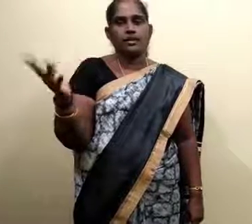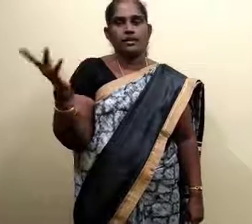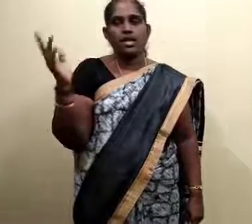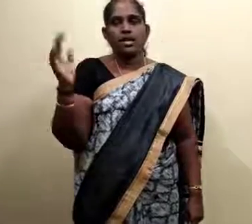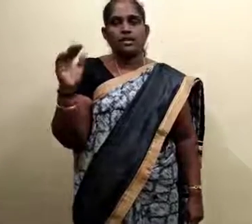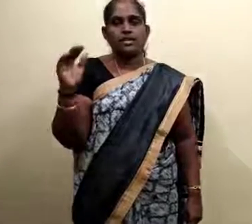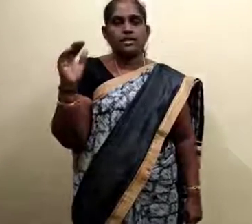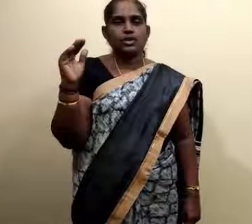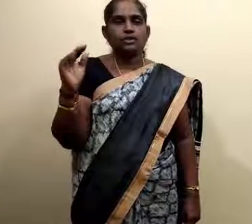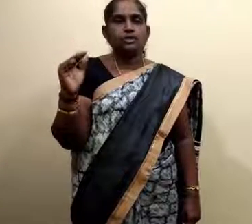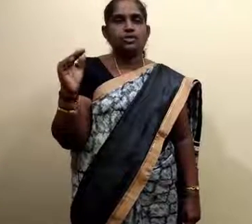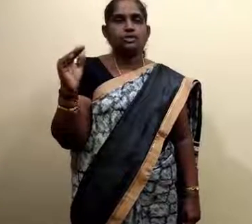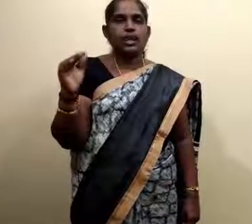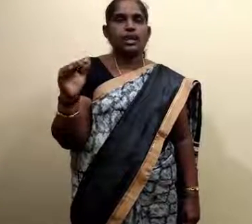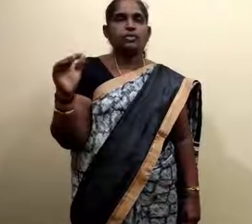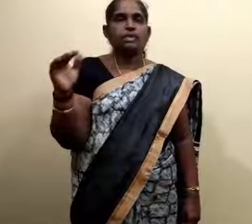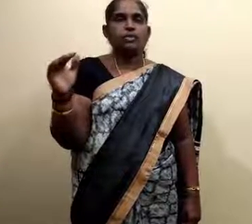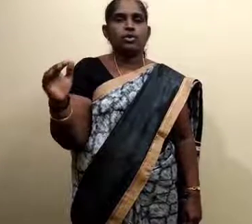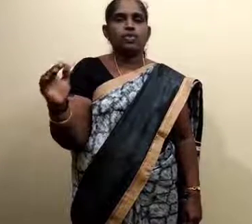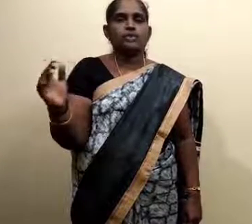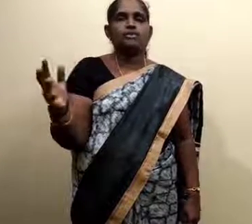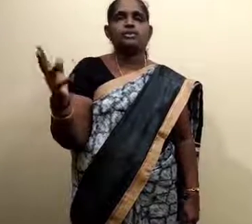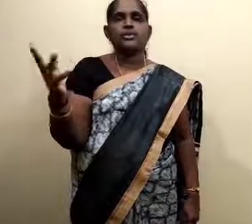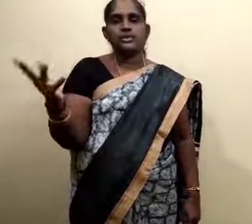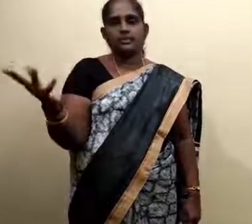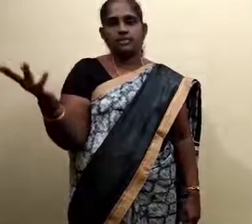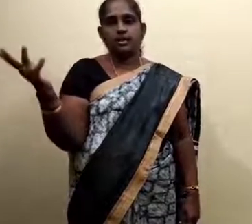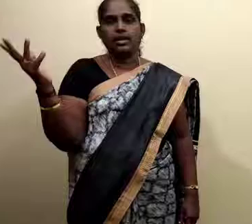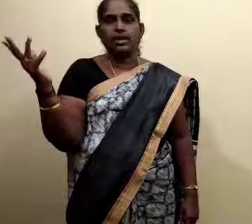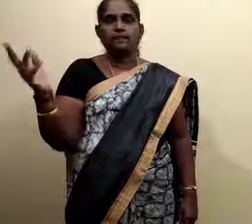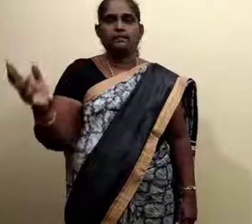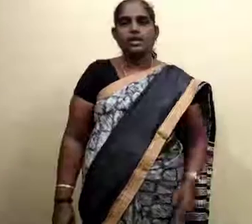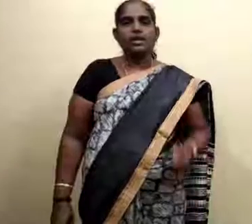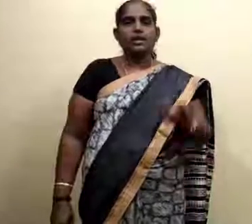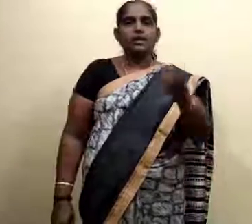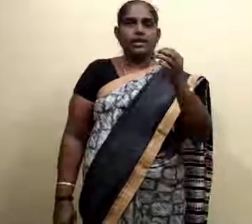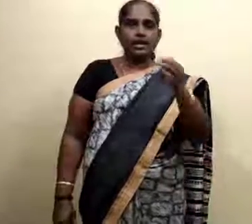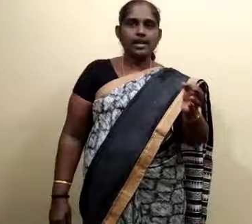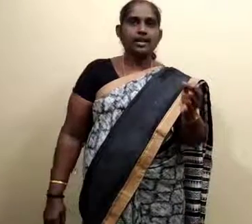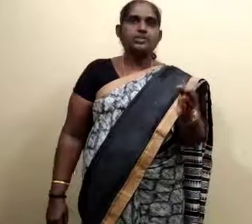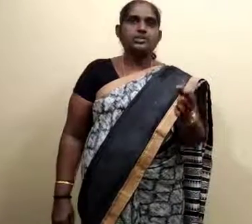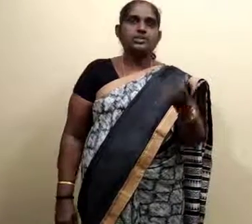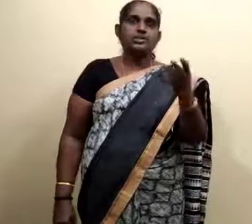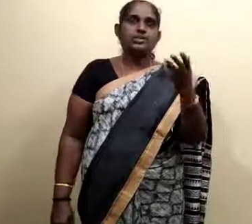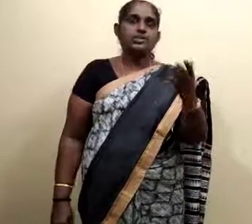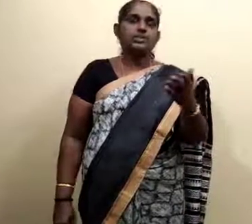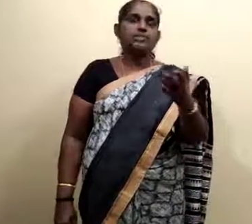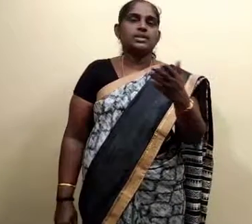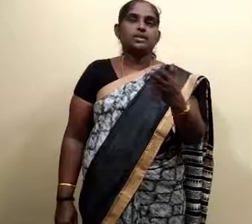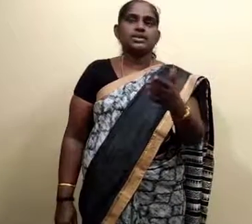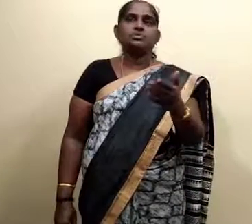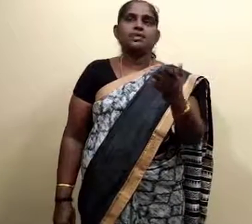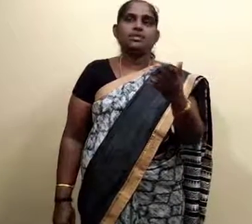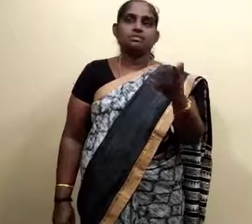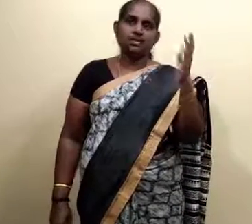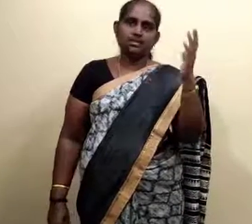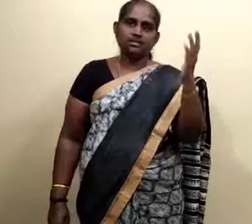Hamburg. These are the two major ports of Germany. Railroads served Germany well.